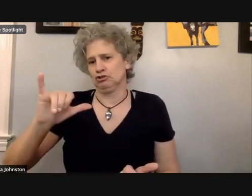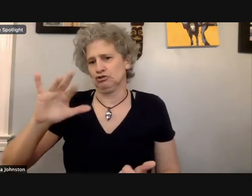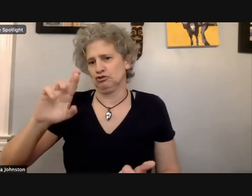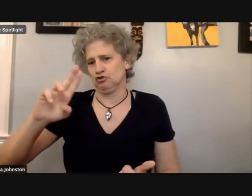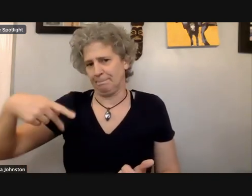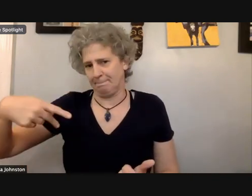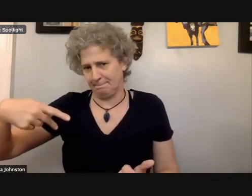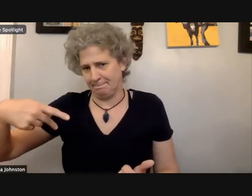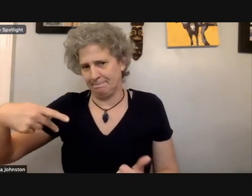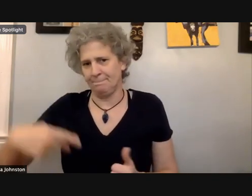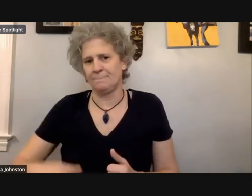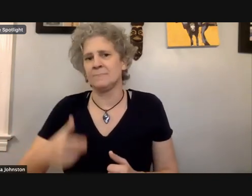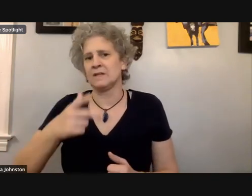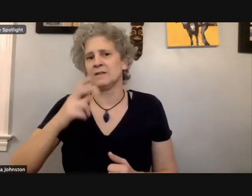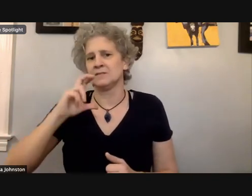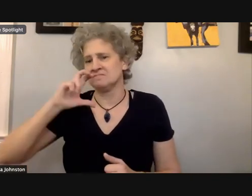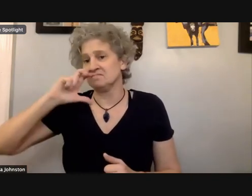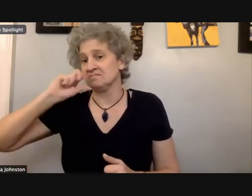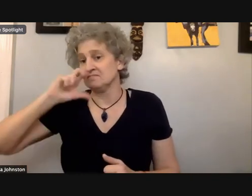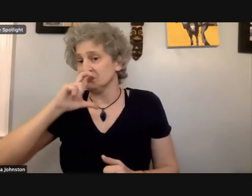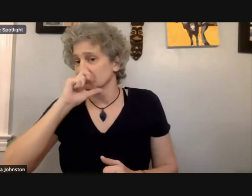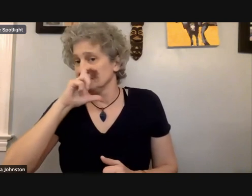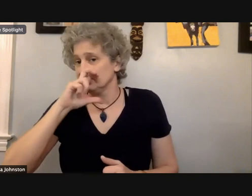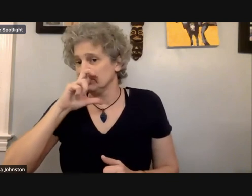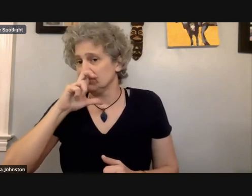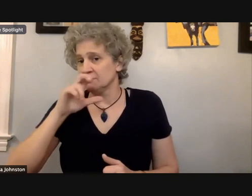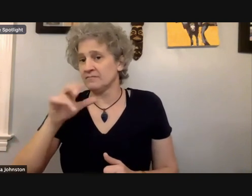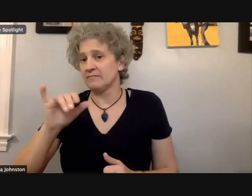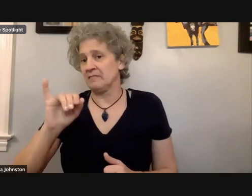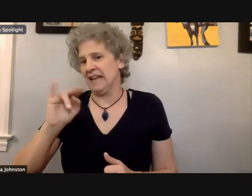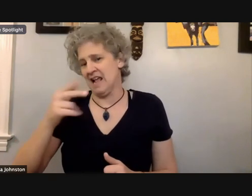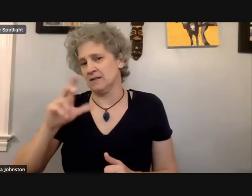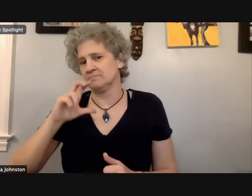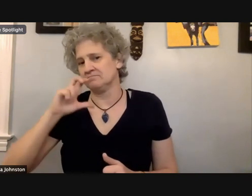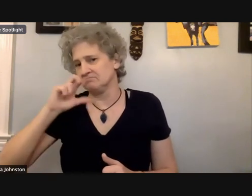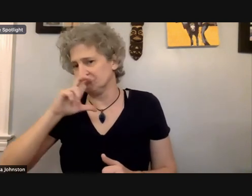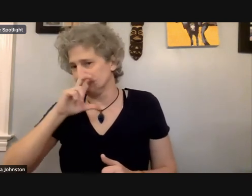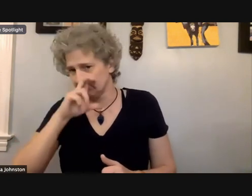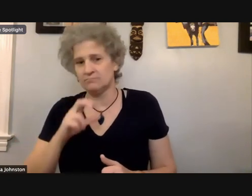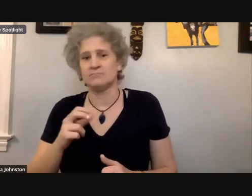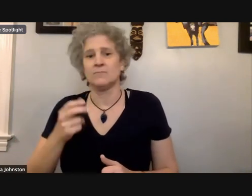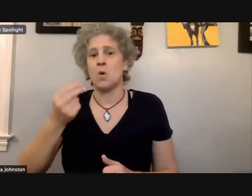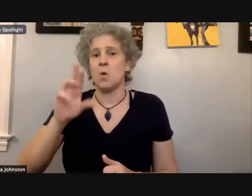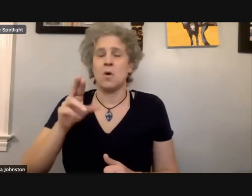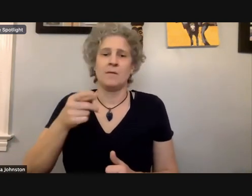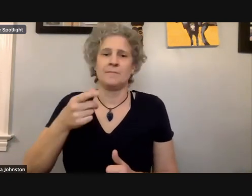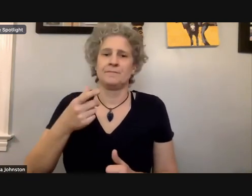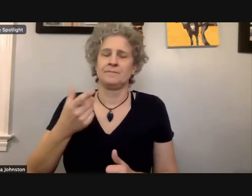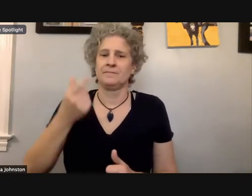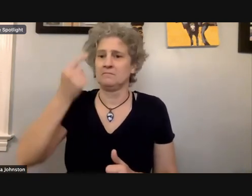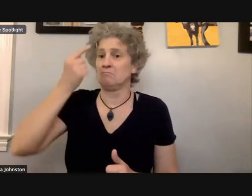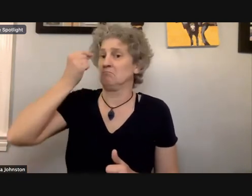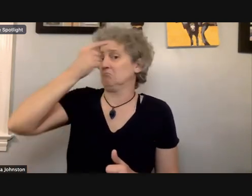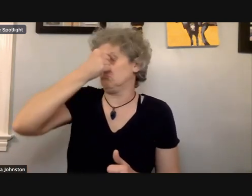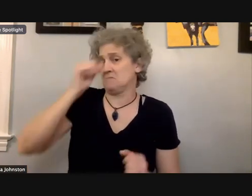Large Band-Aids, small Band-Aids. Syrup, we've talked about that. We've talked about maybe nasal sprays or